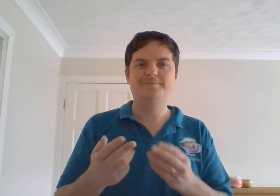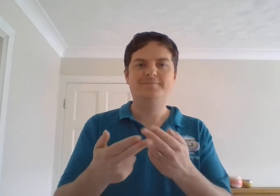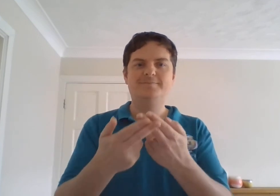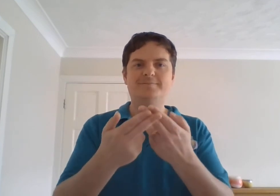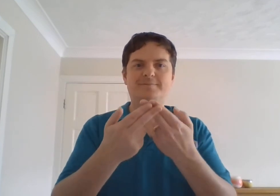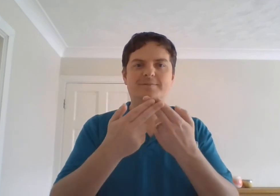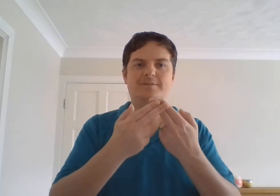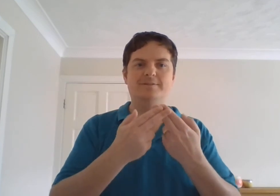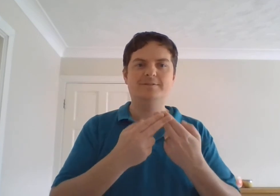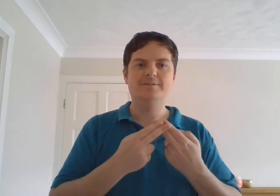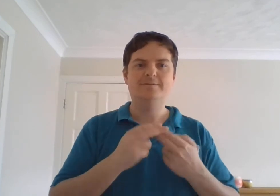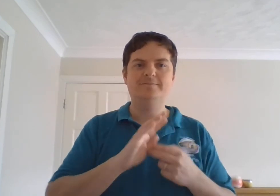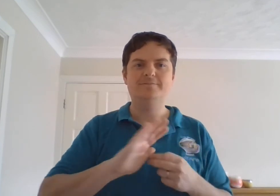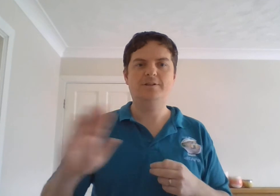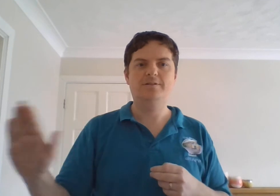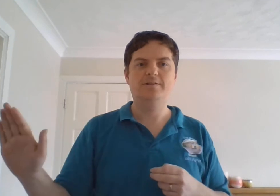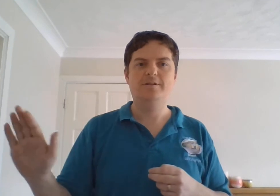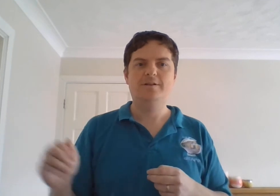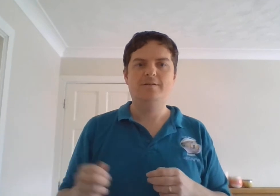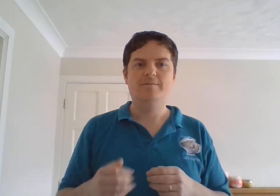Come along with me and don't be